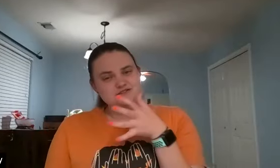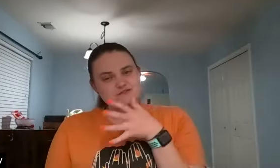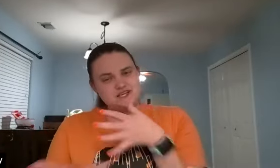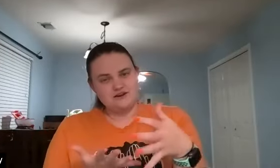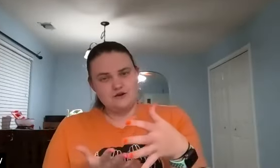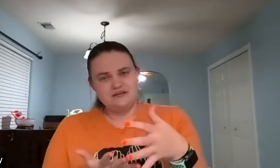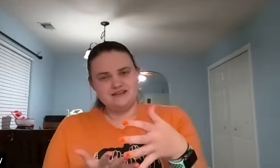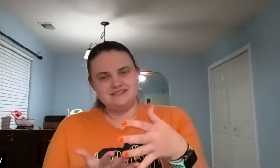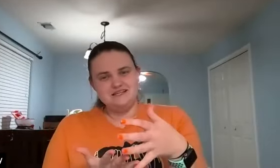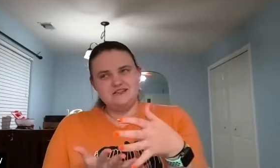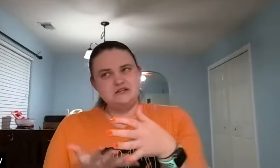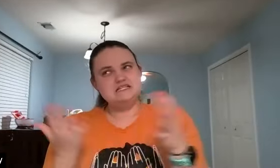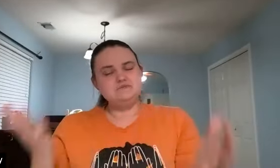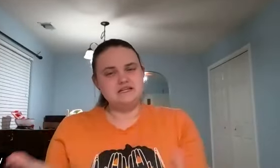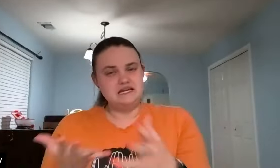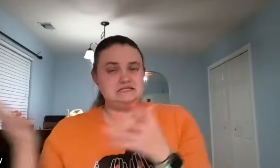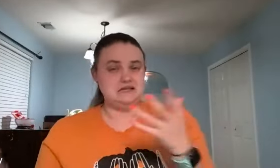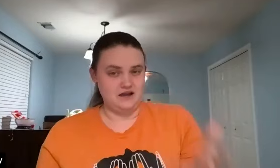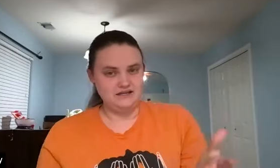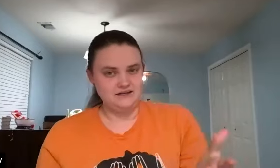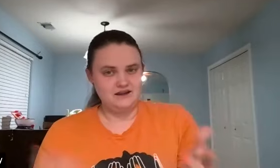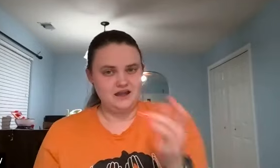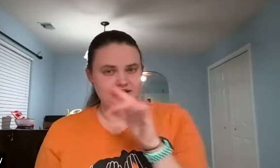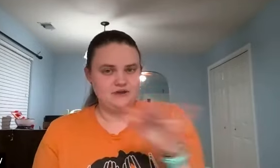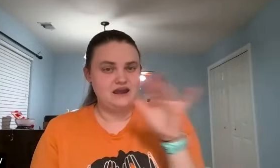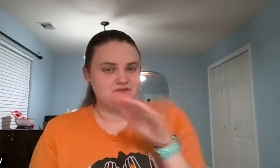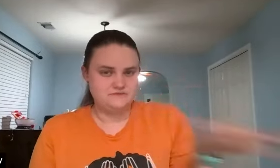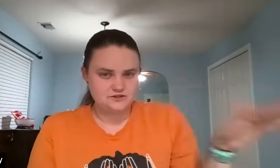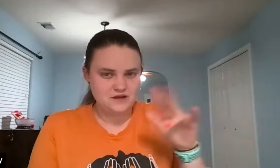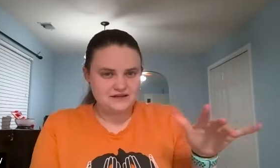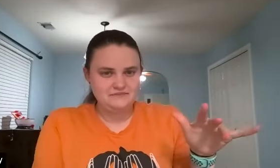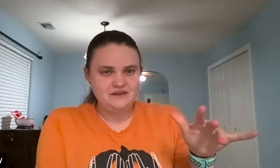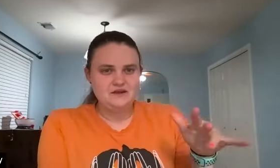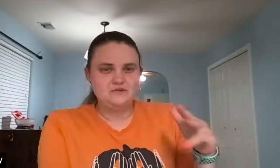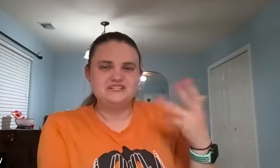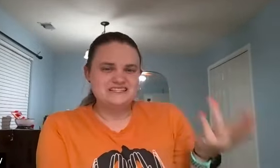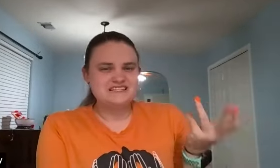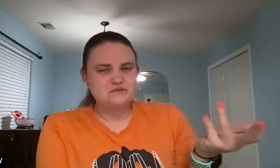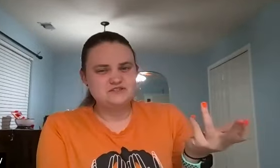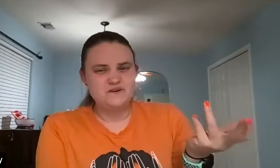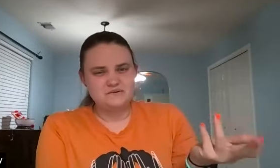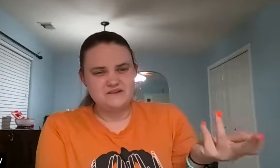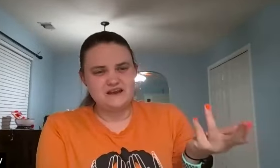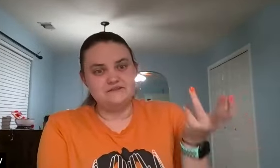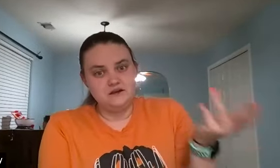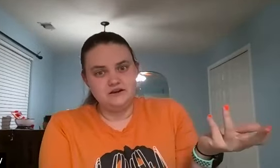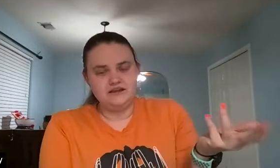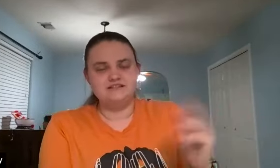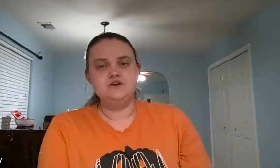for Scarecrow, because there isn't really a sign and you kind of have to fingerspell it, which isn't so much fun with a lot of younger kids.